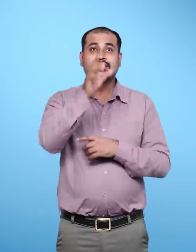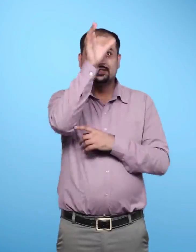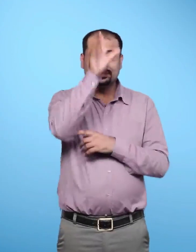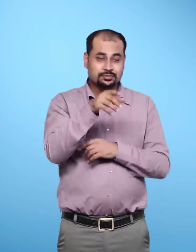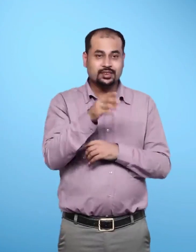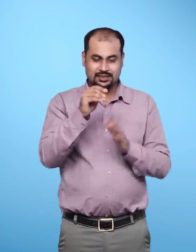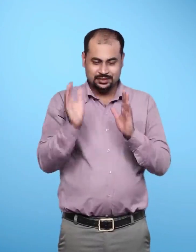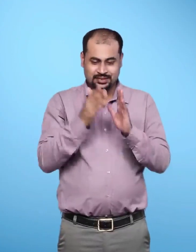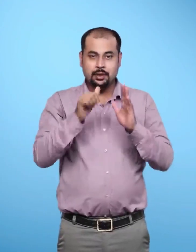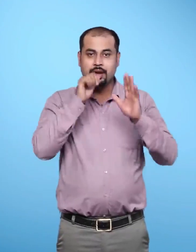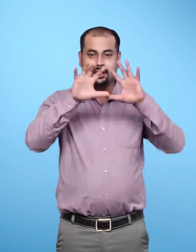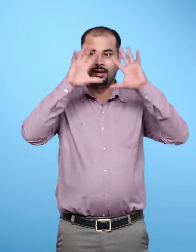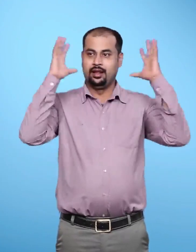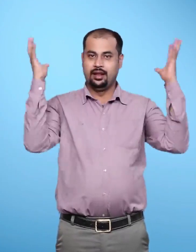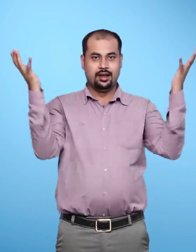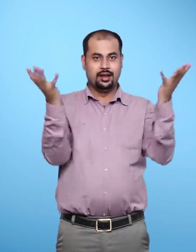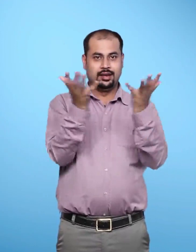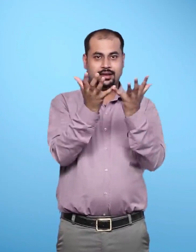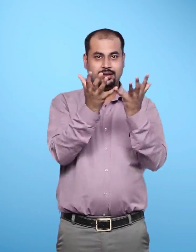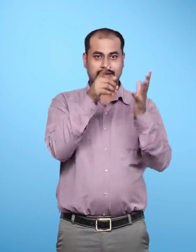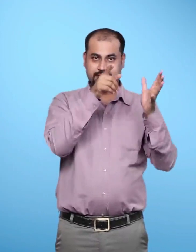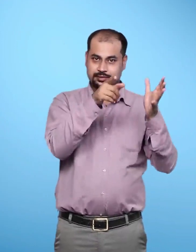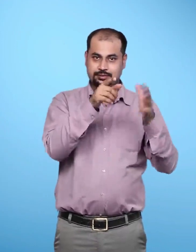Item: cement tank.